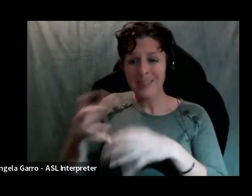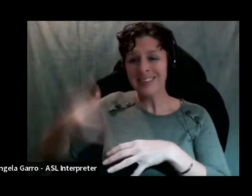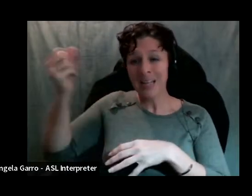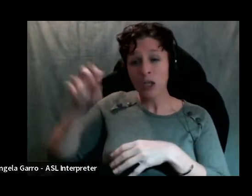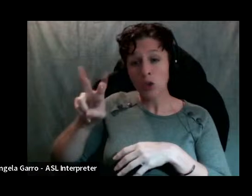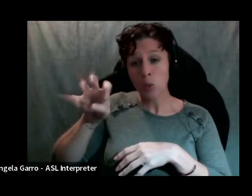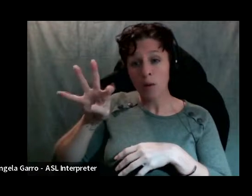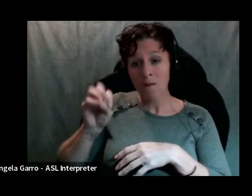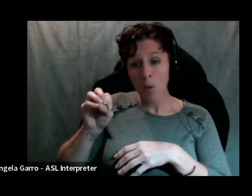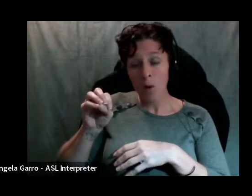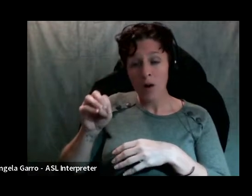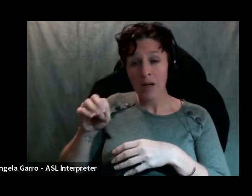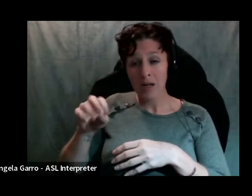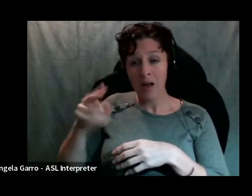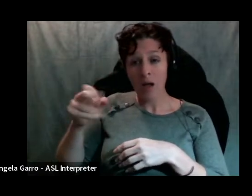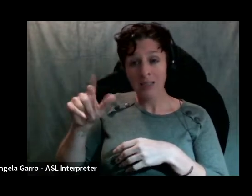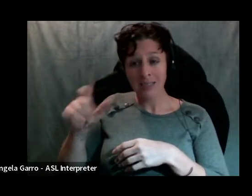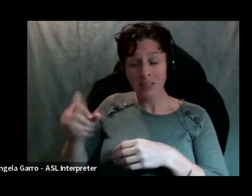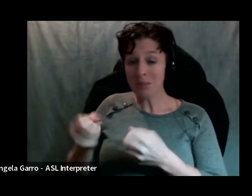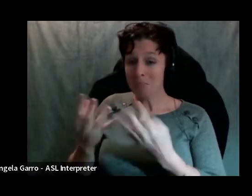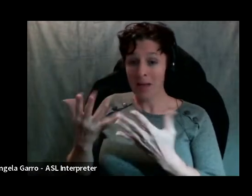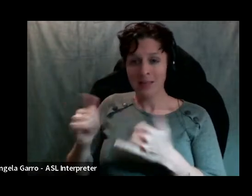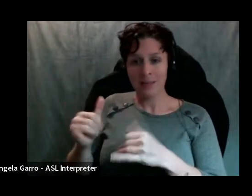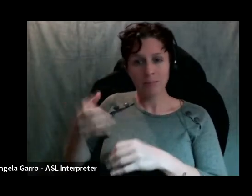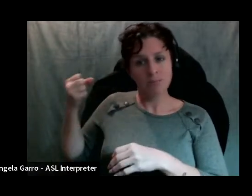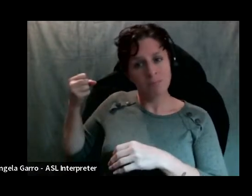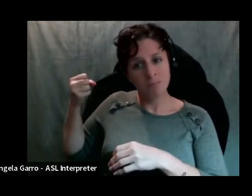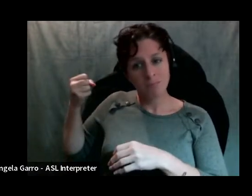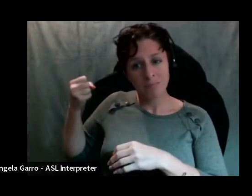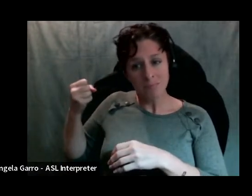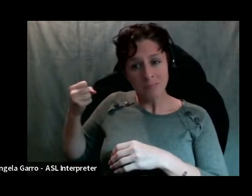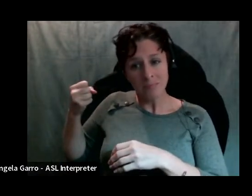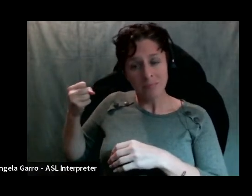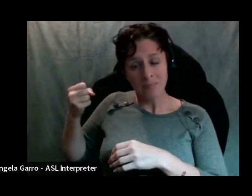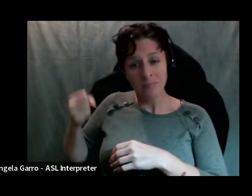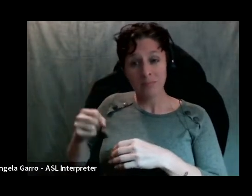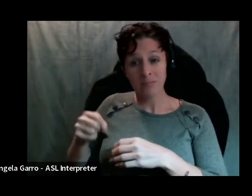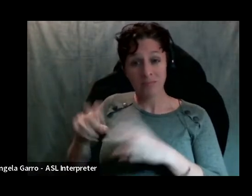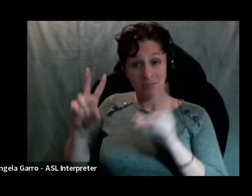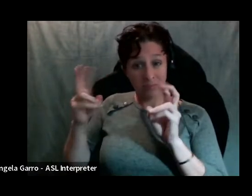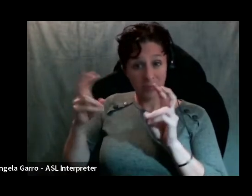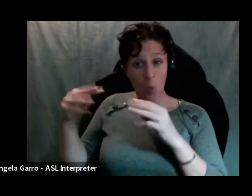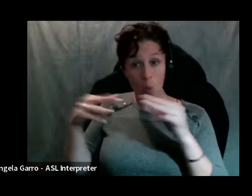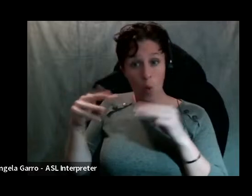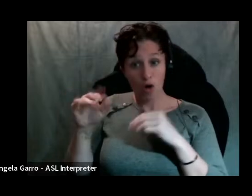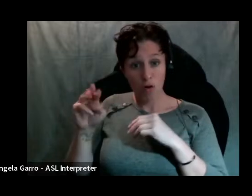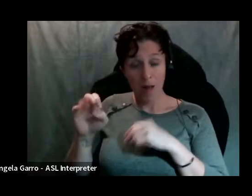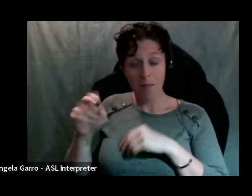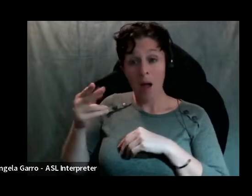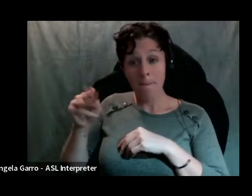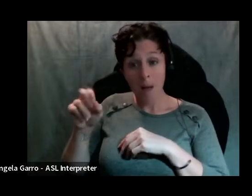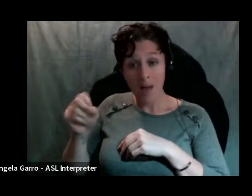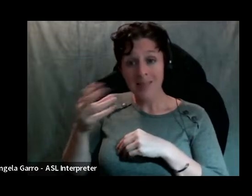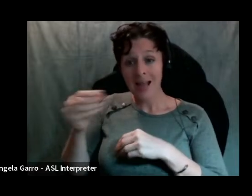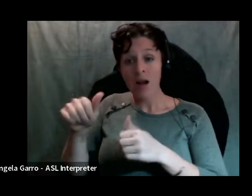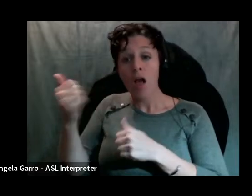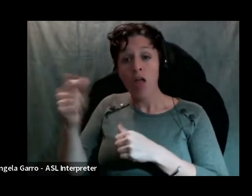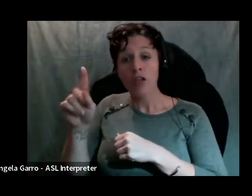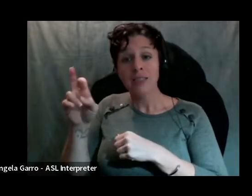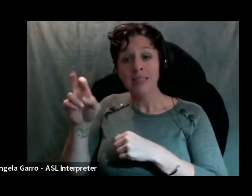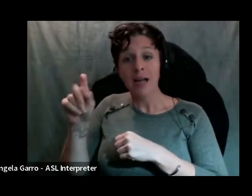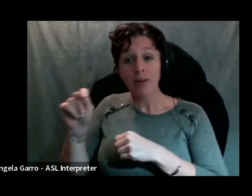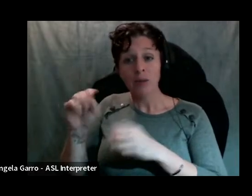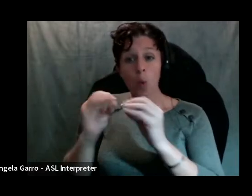hostages, many of which still remain captive. On the topic of war crimes, Hamas, as well as other terrorist